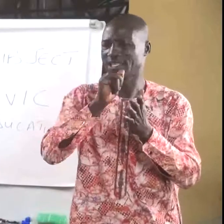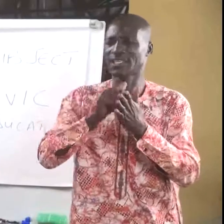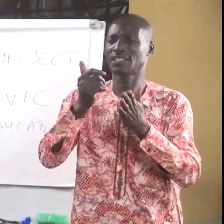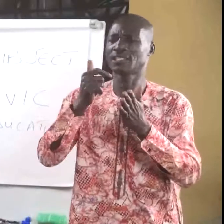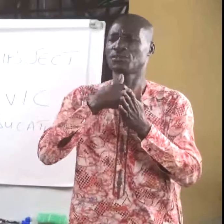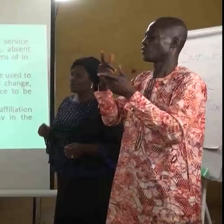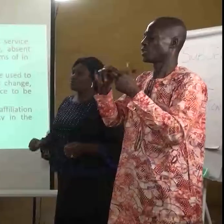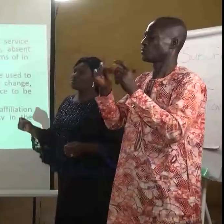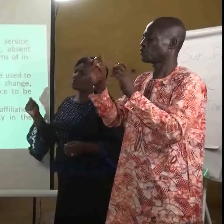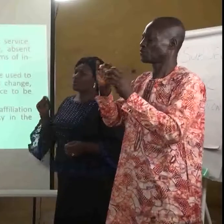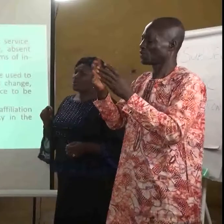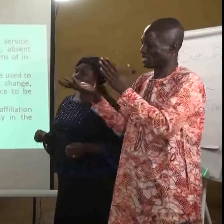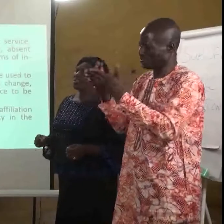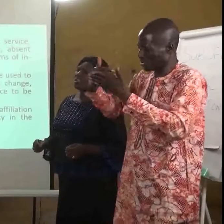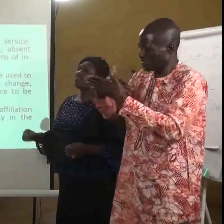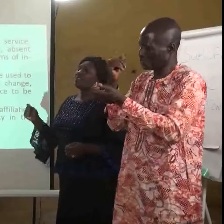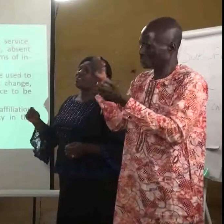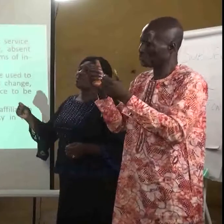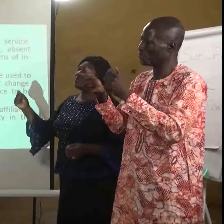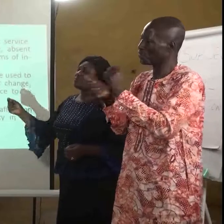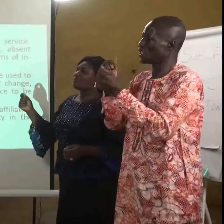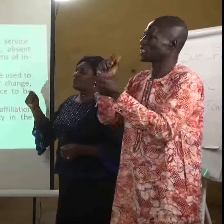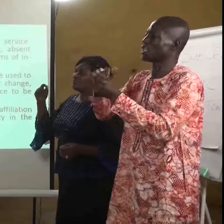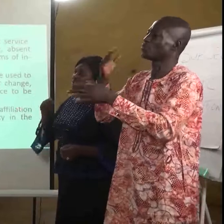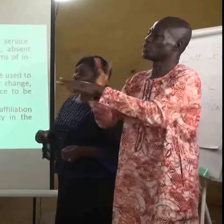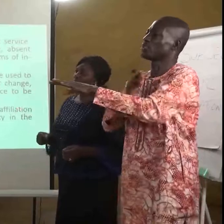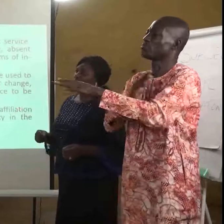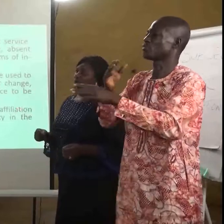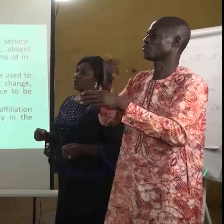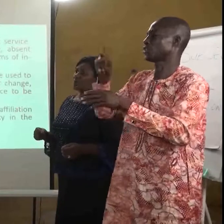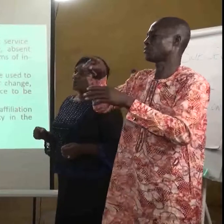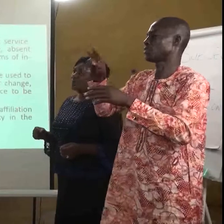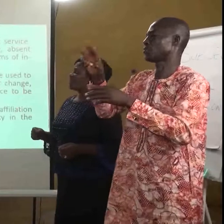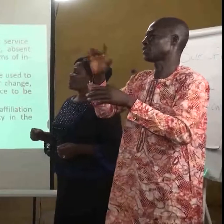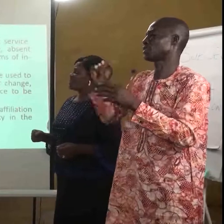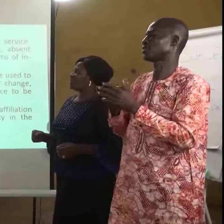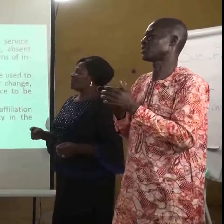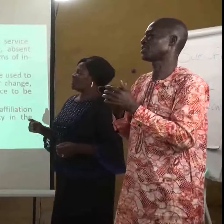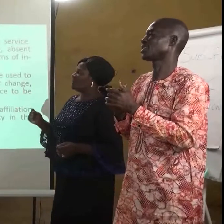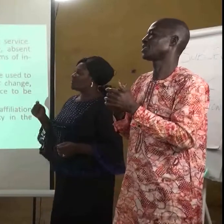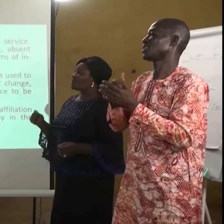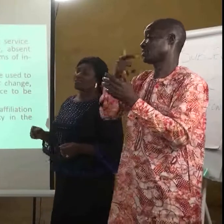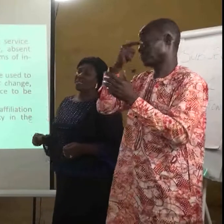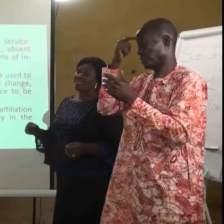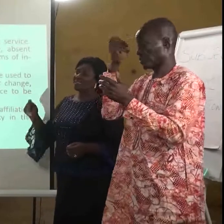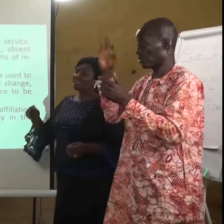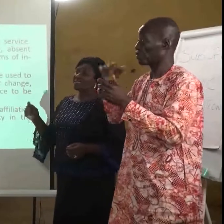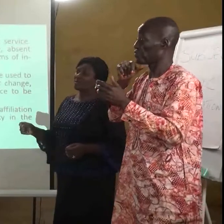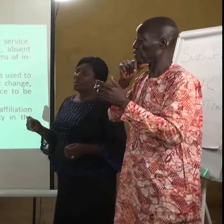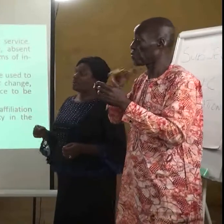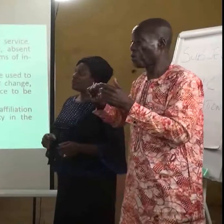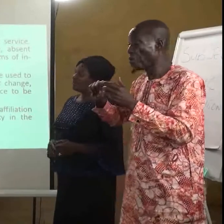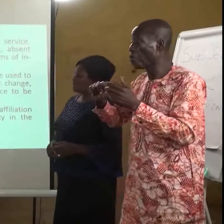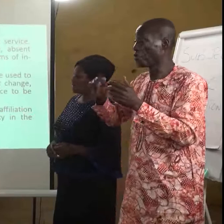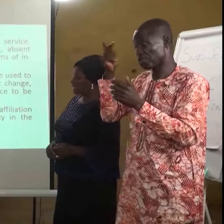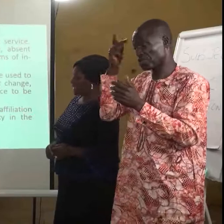thing that is used to doing, even when they want to bring new invention, they will be told that that is